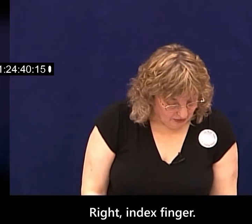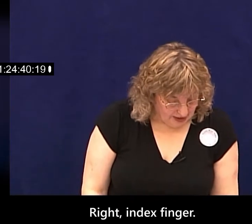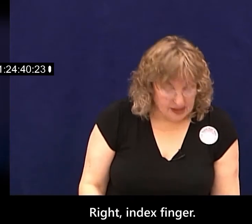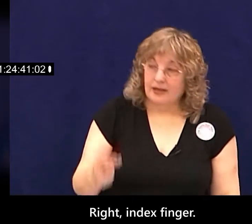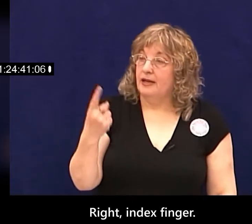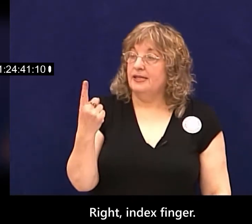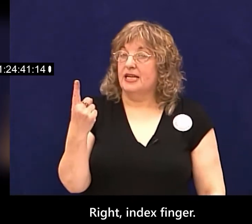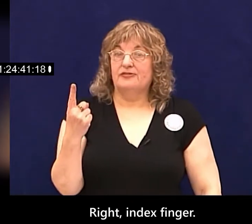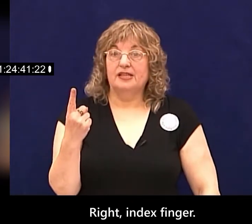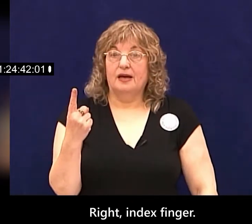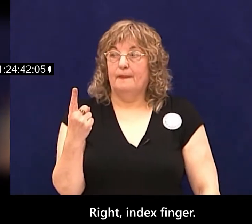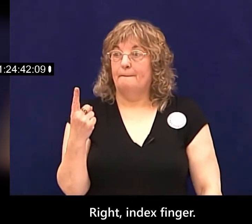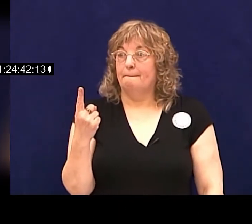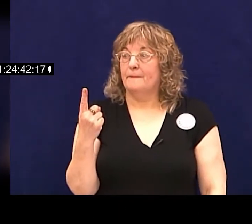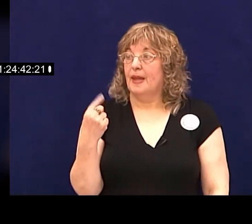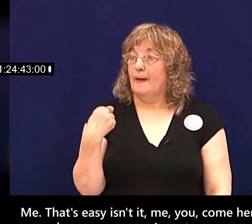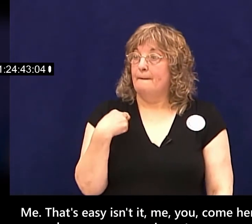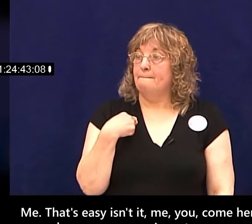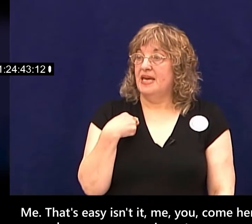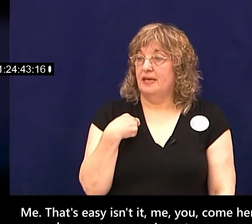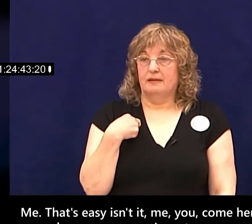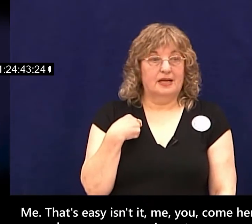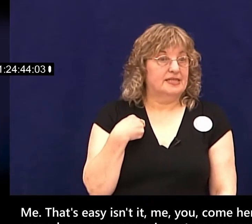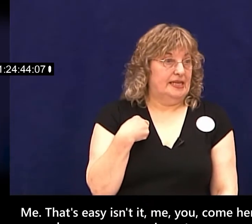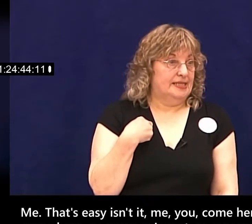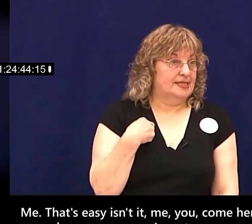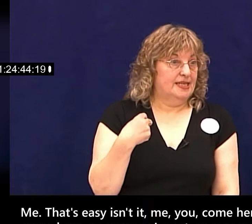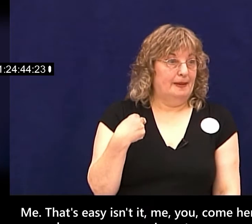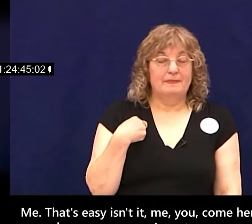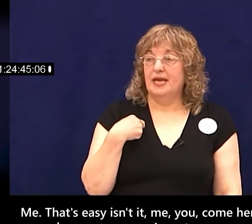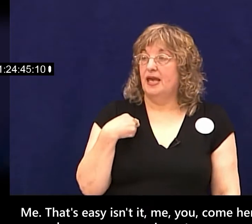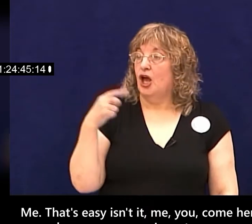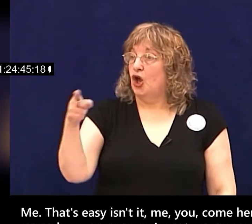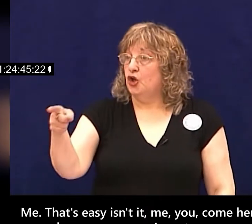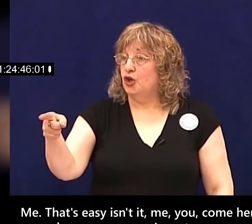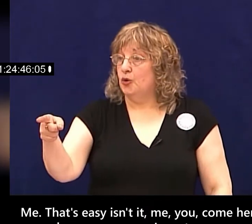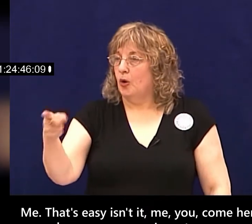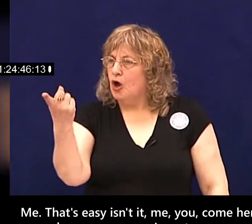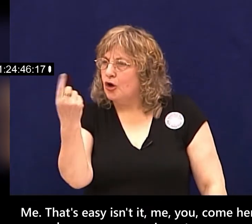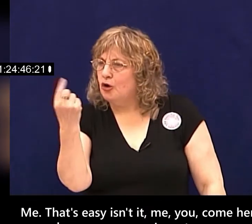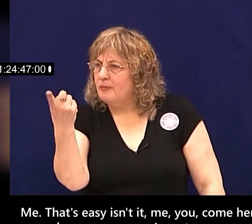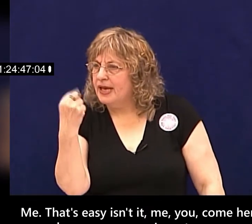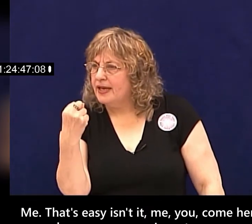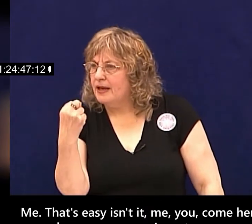Right, index finger. Me, that's easy, isn't it? Me, you, come here,